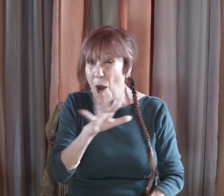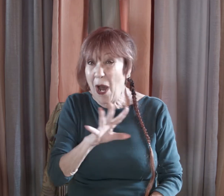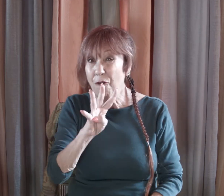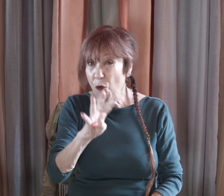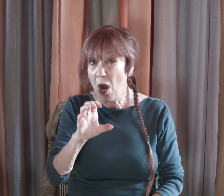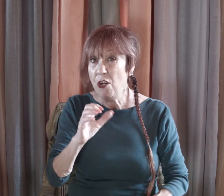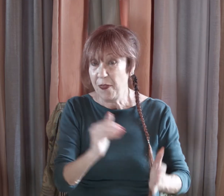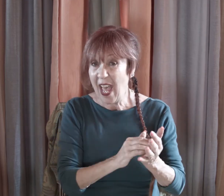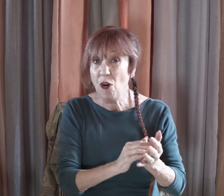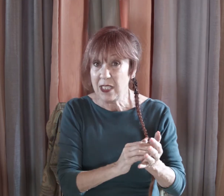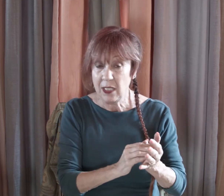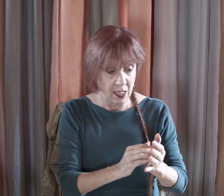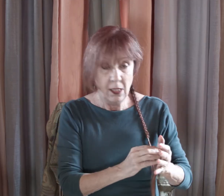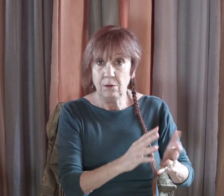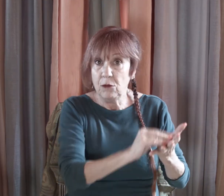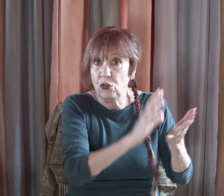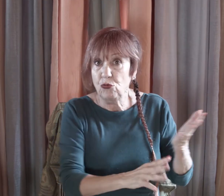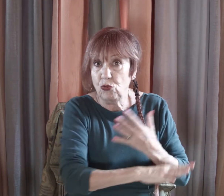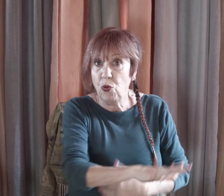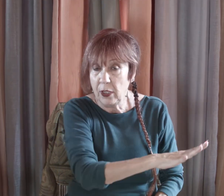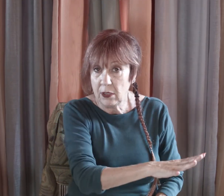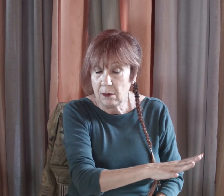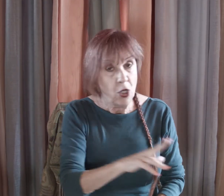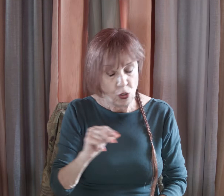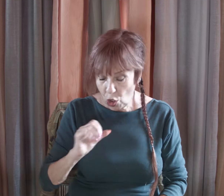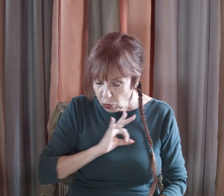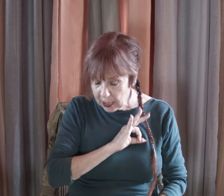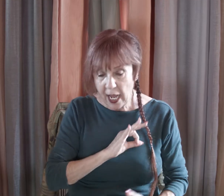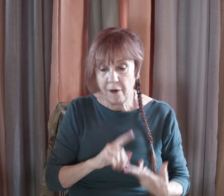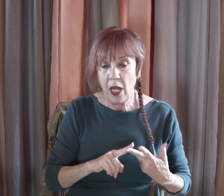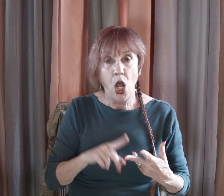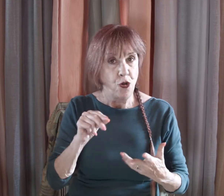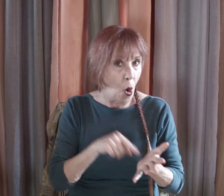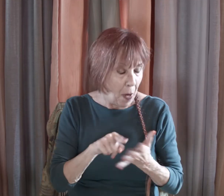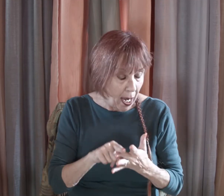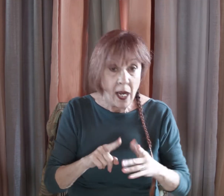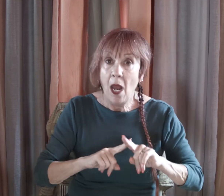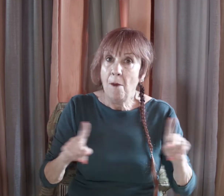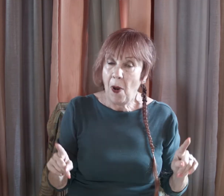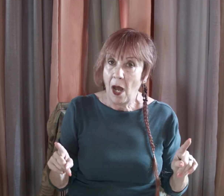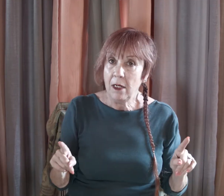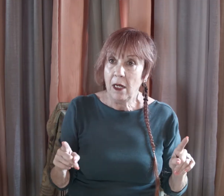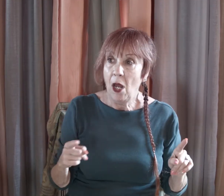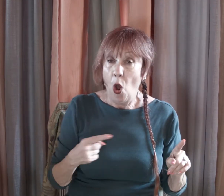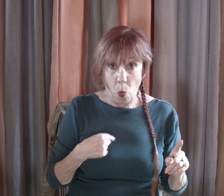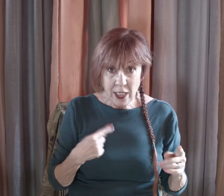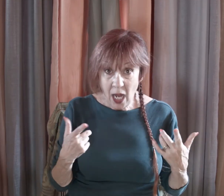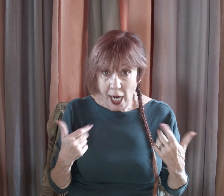about 400,000 constituents. Goodness. With no staff. And no pay. But what did I go